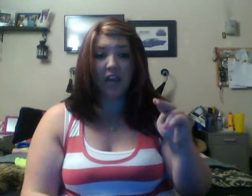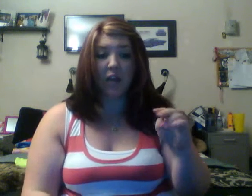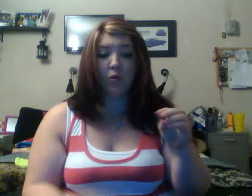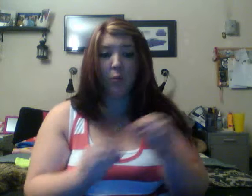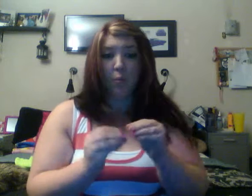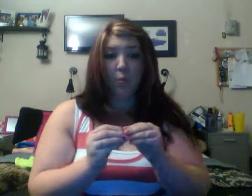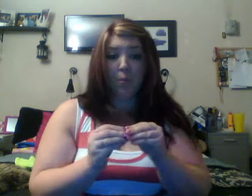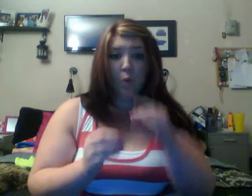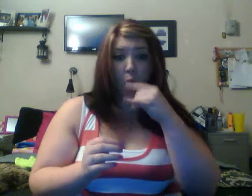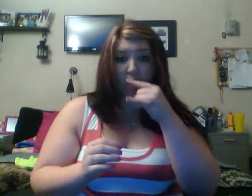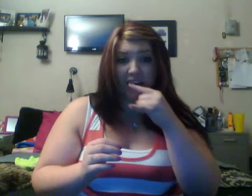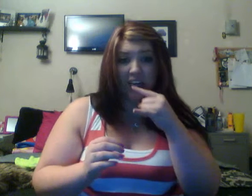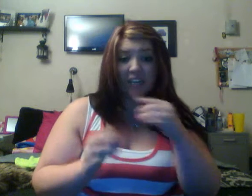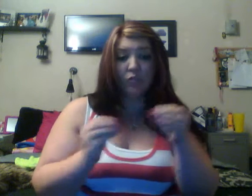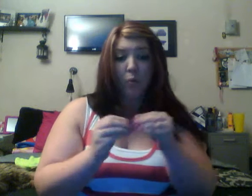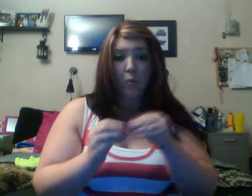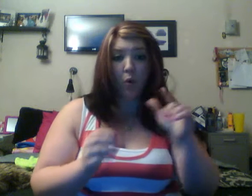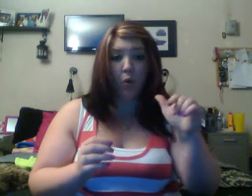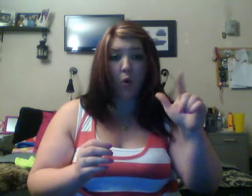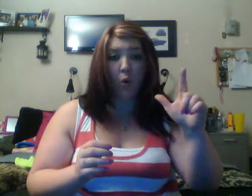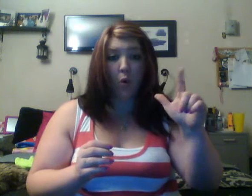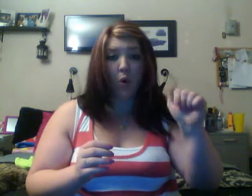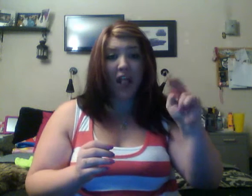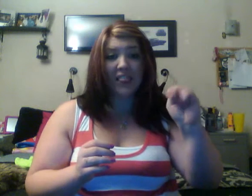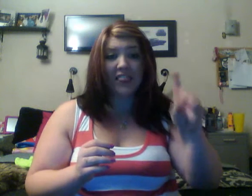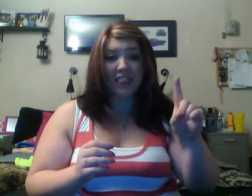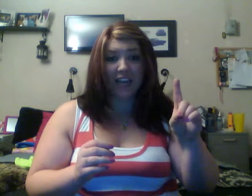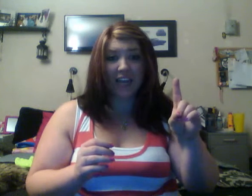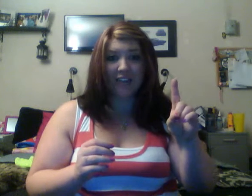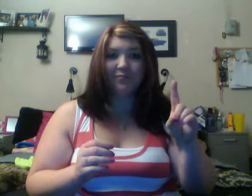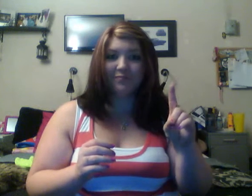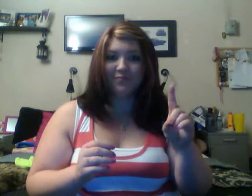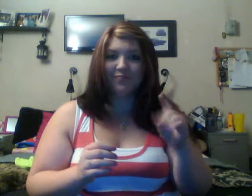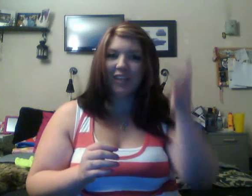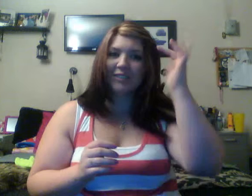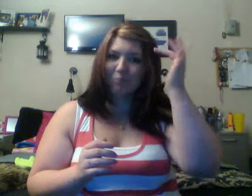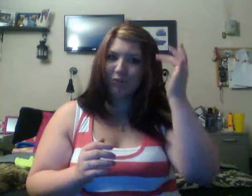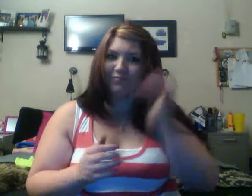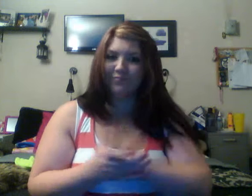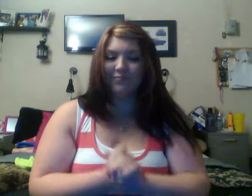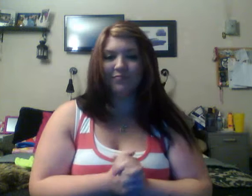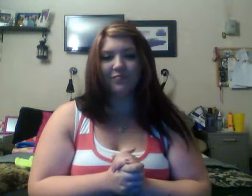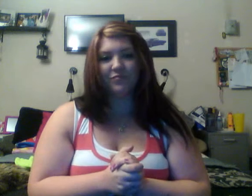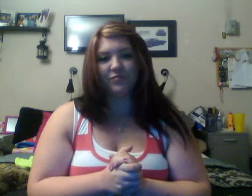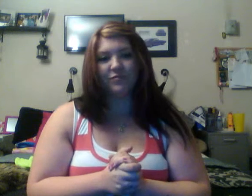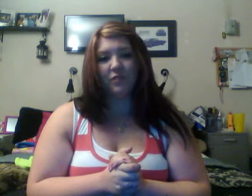acquire. So children were gems in those days, and you wanted a lot of kids. So it was a great disappointment to them that their first 2 daughters